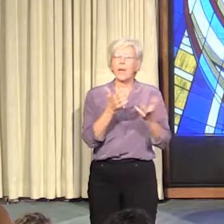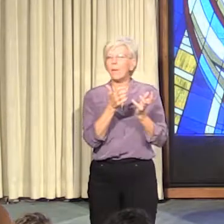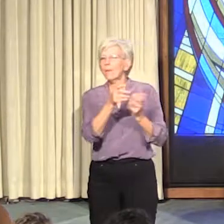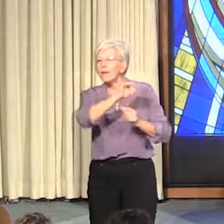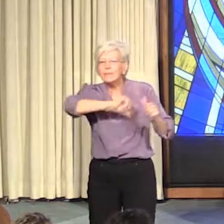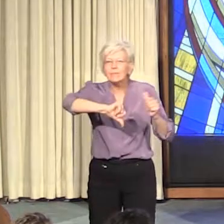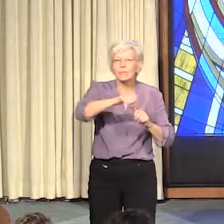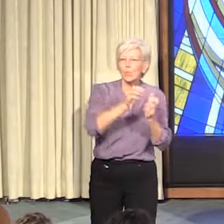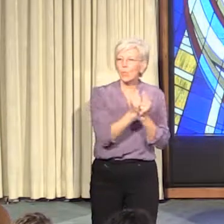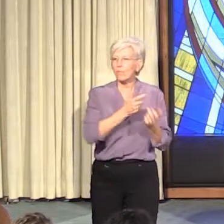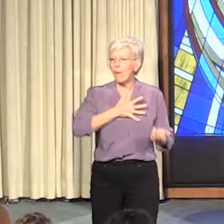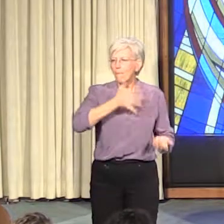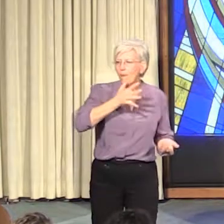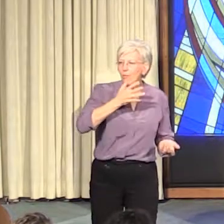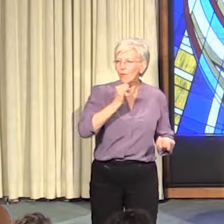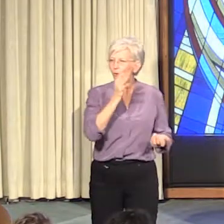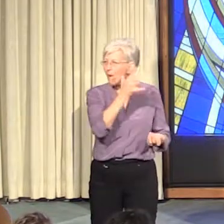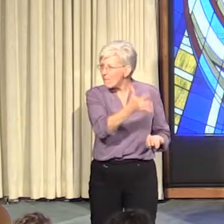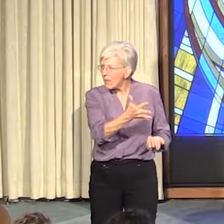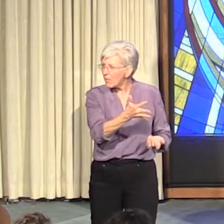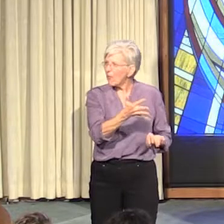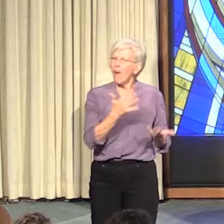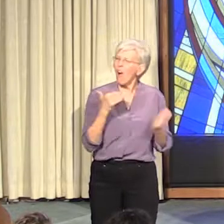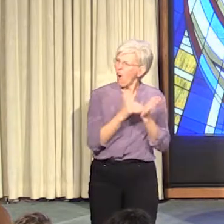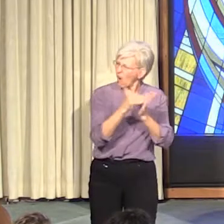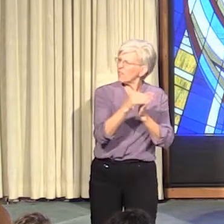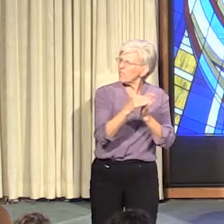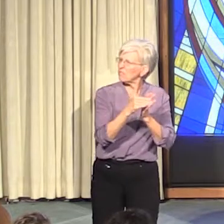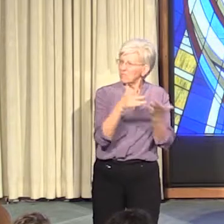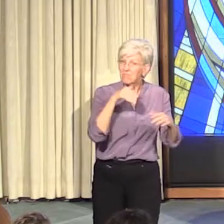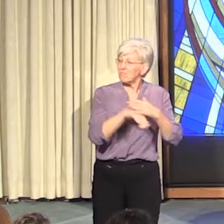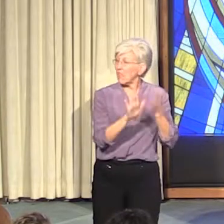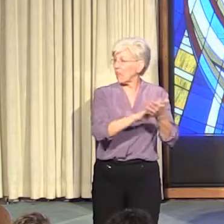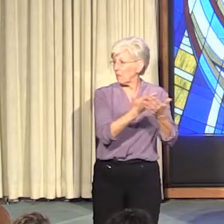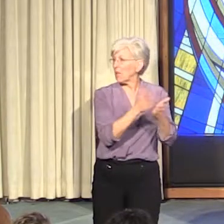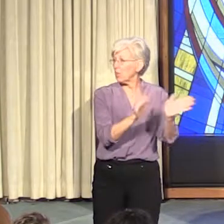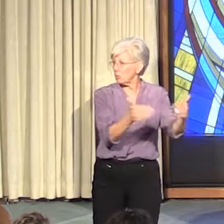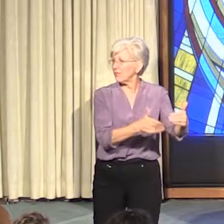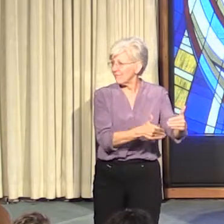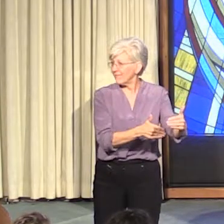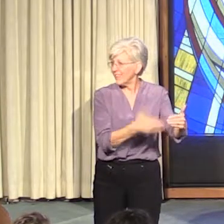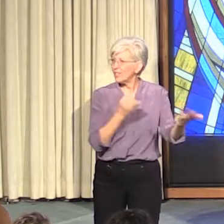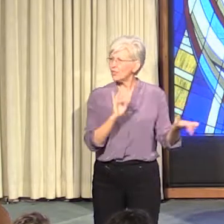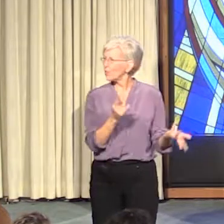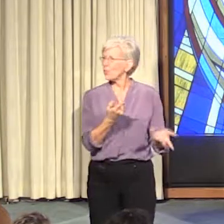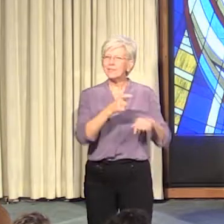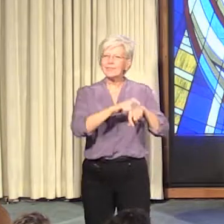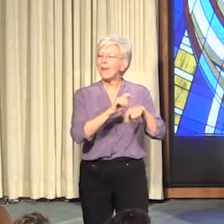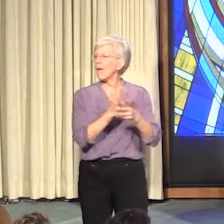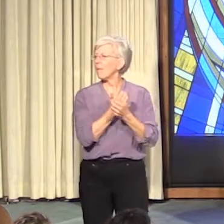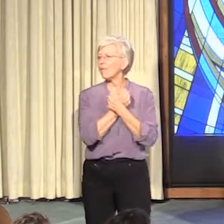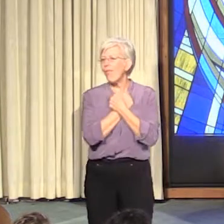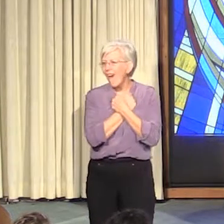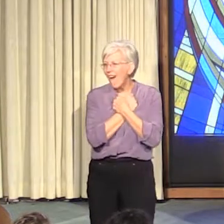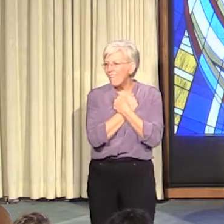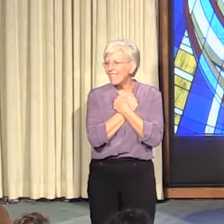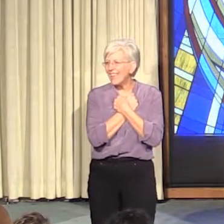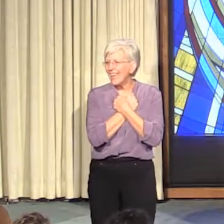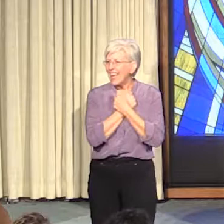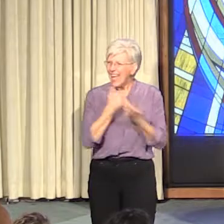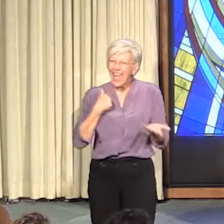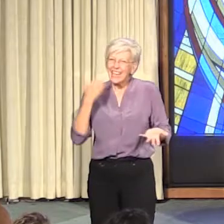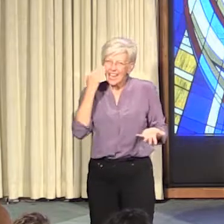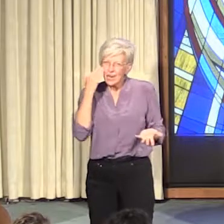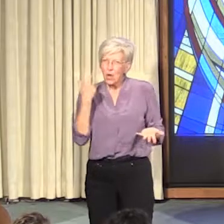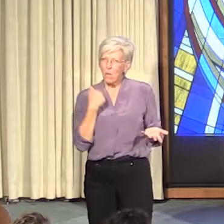very often that was time in the kitchen. And so it was a time of love. And I know that I